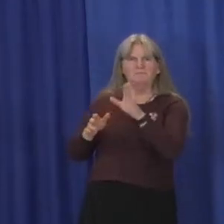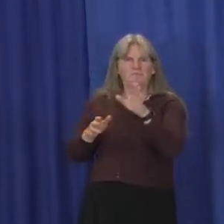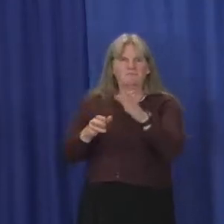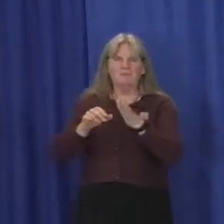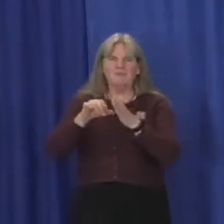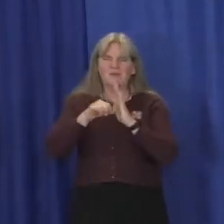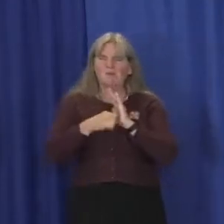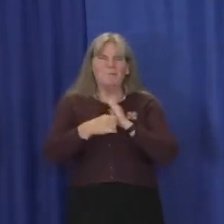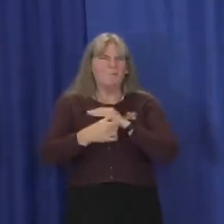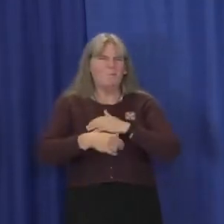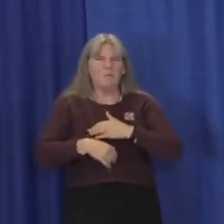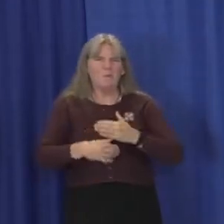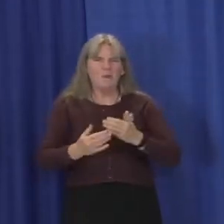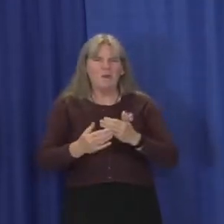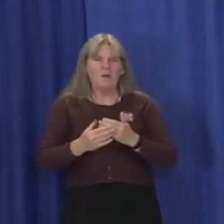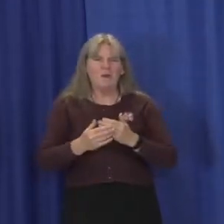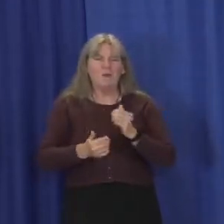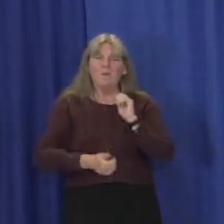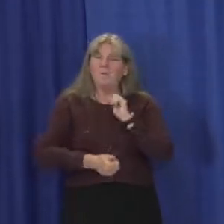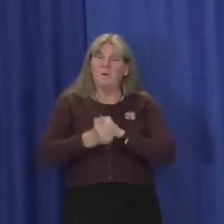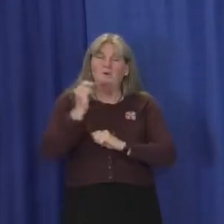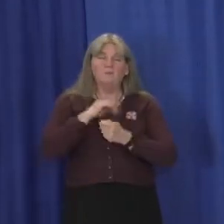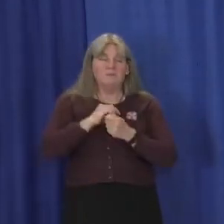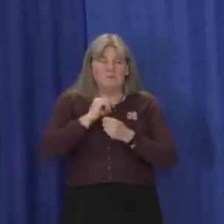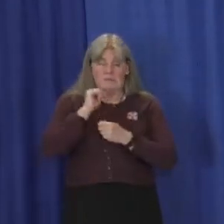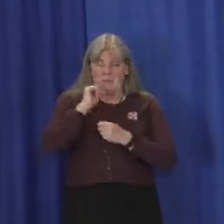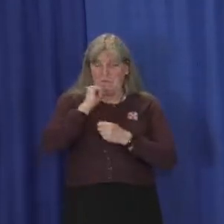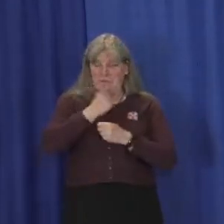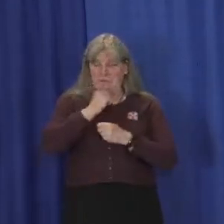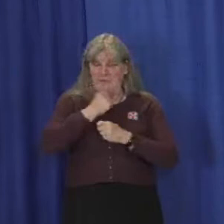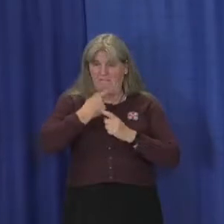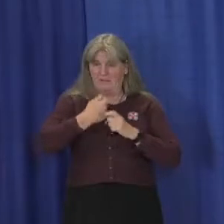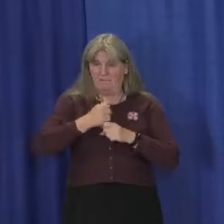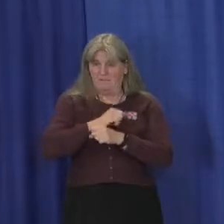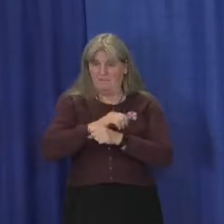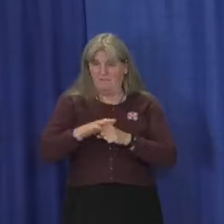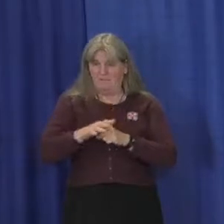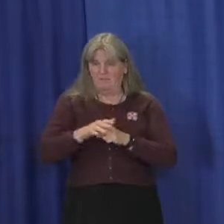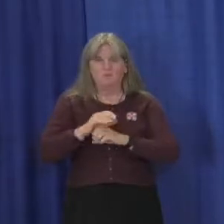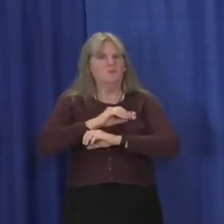the brunt of this wave has been suffered by those people who were not yet vaccinated.